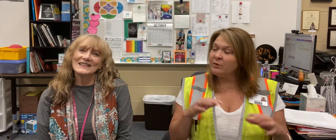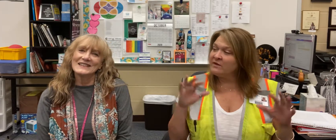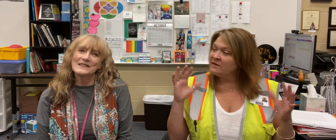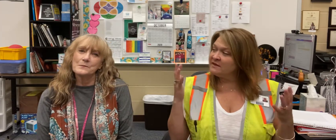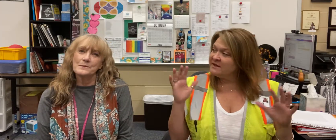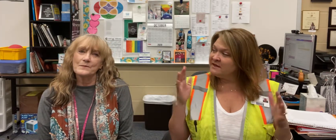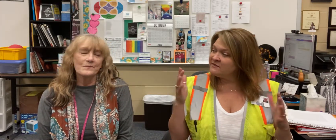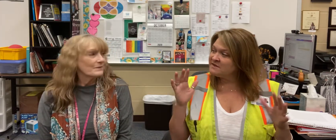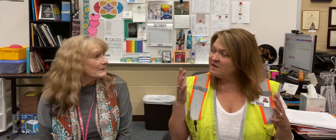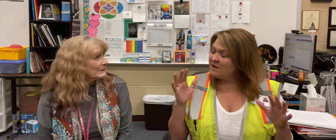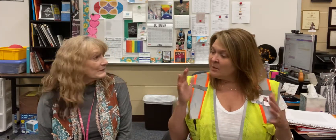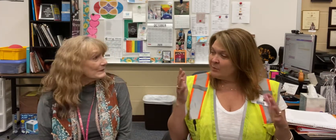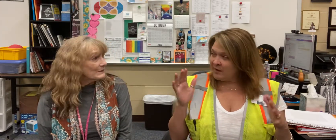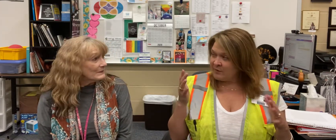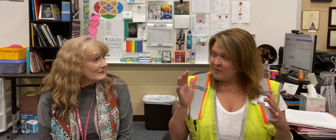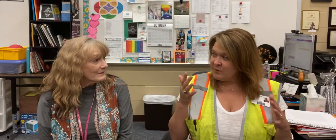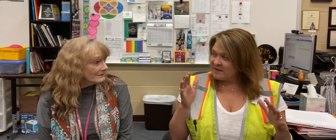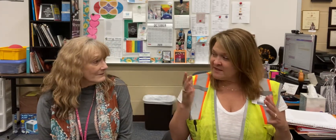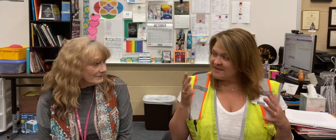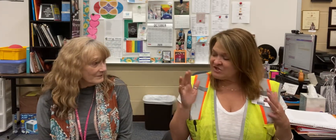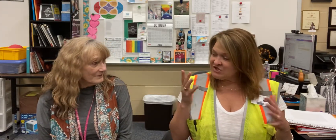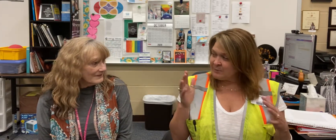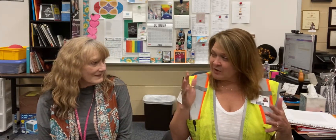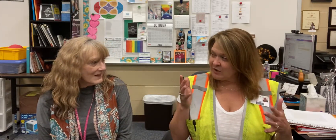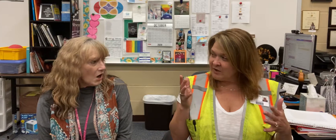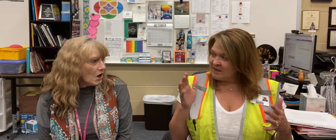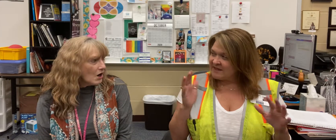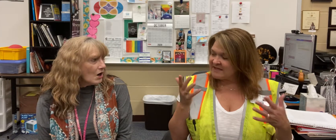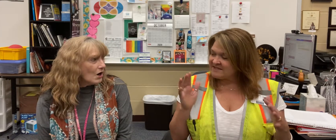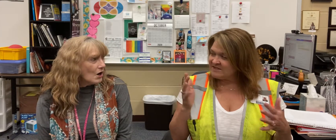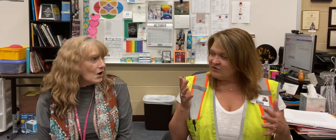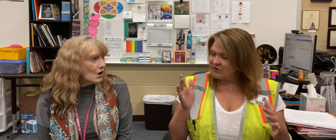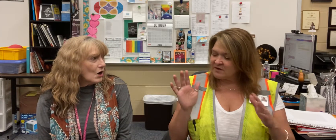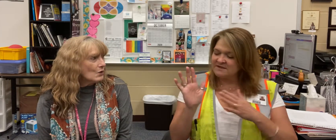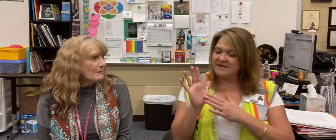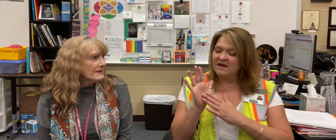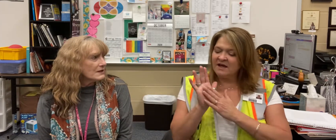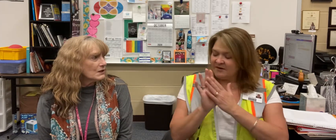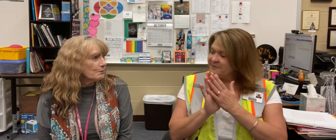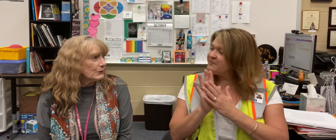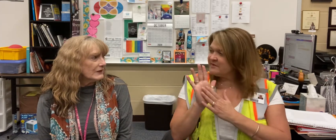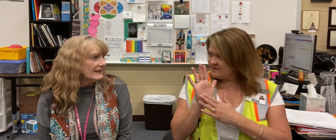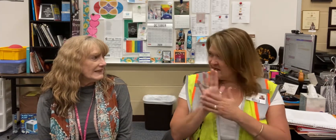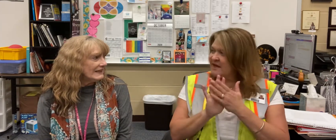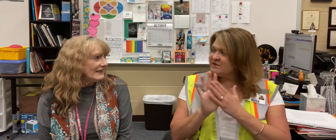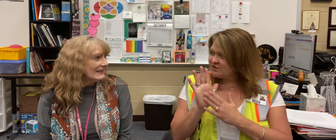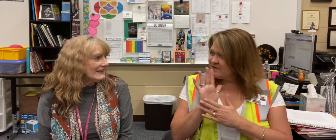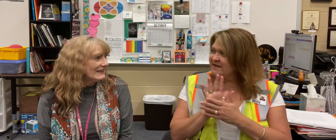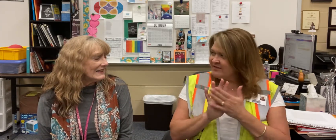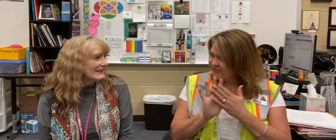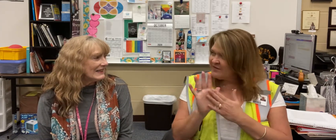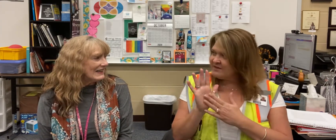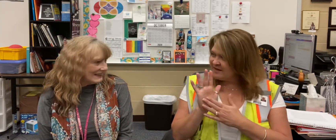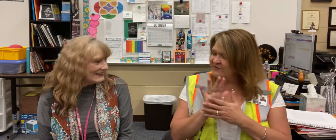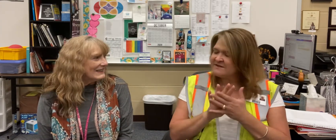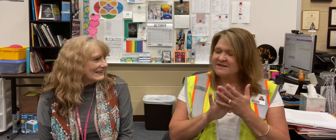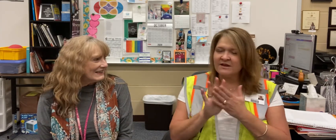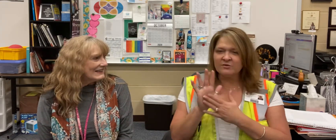the leaves blow in the wind, they shimmer like silver. Oh, I bet that's so pretty. The underneath of the leaf is like a really